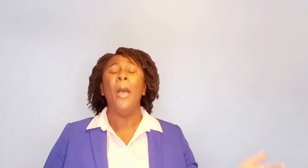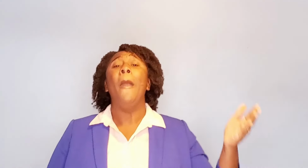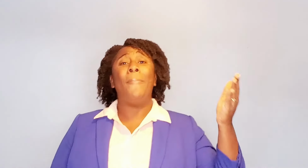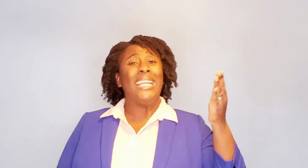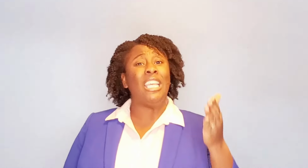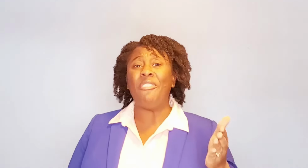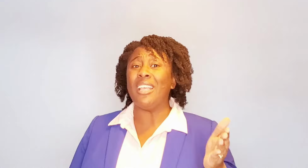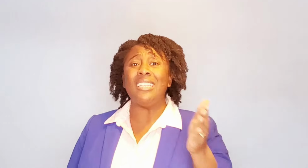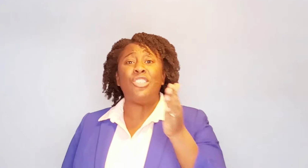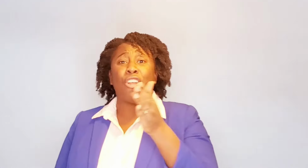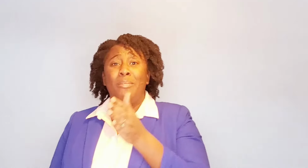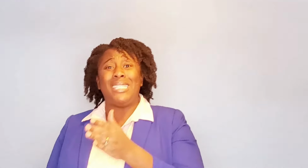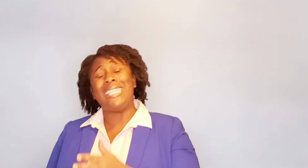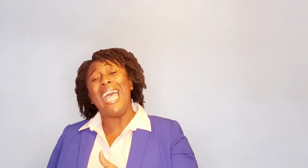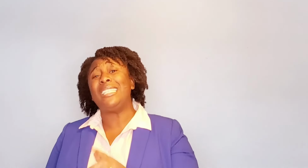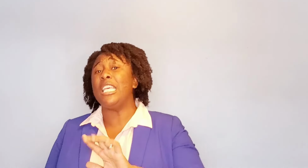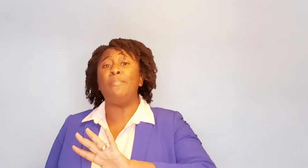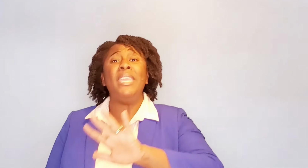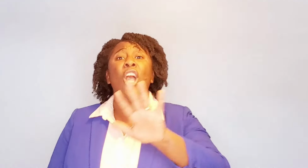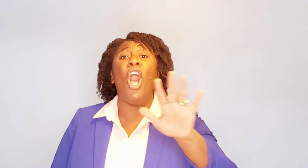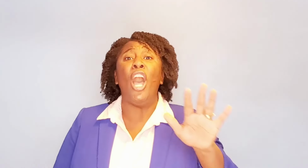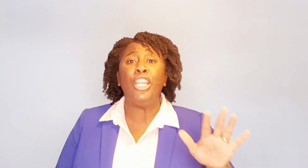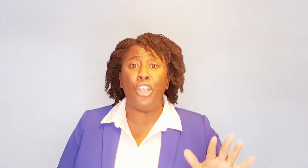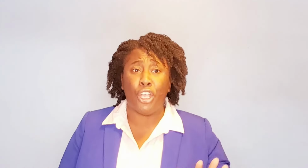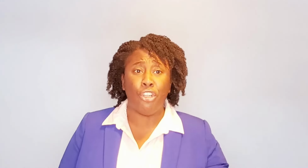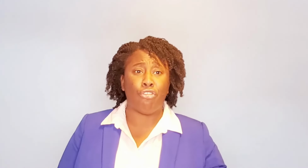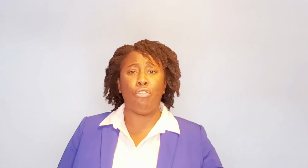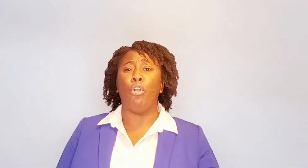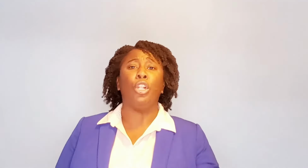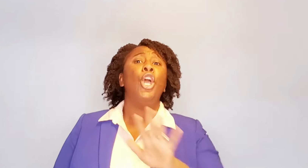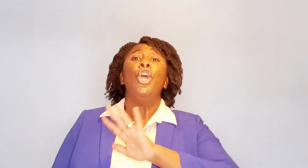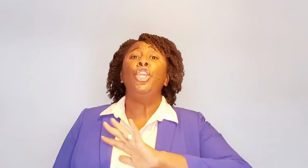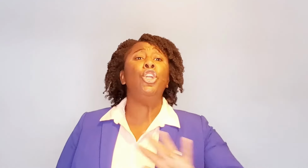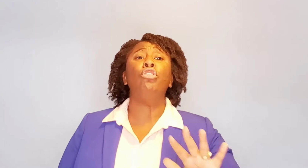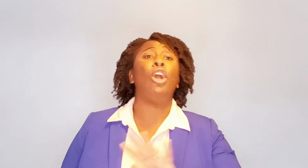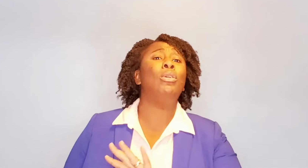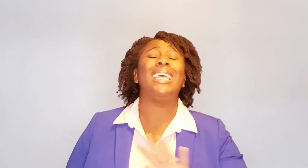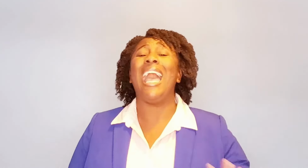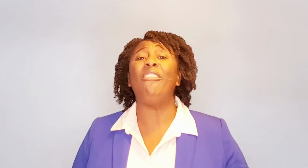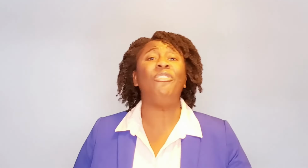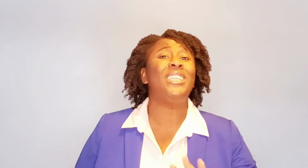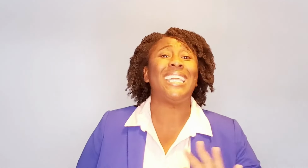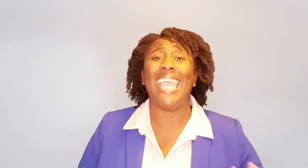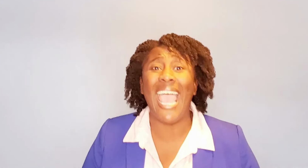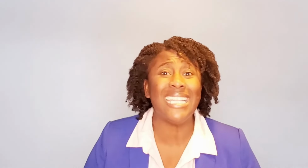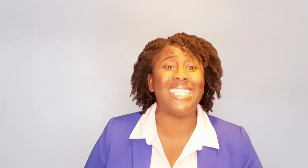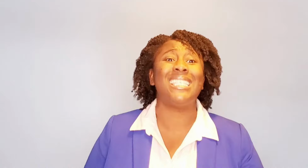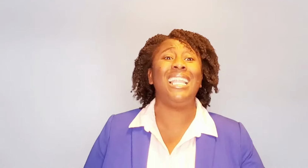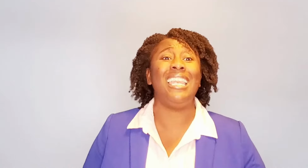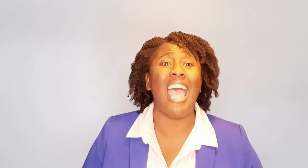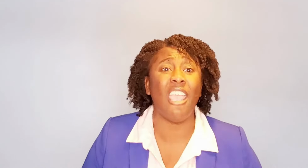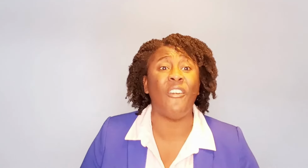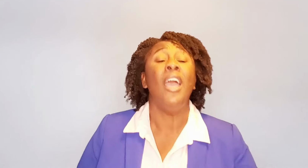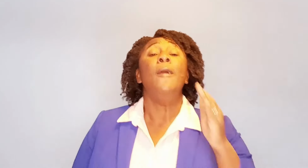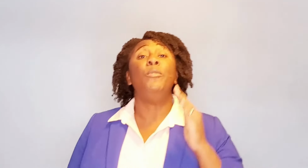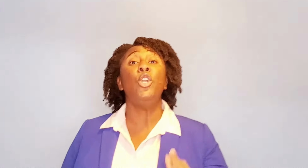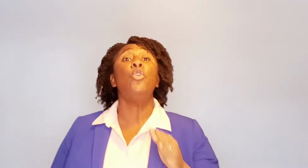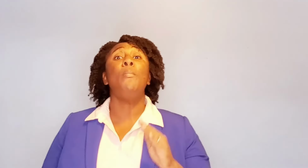by difficult circumstances beyond your control. You don't have to cancel life. You might